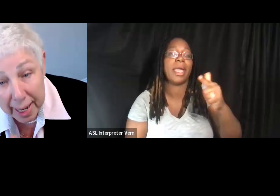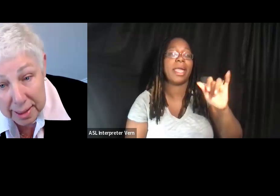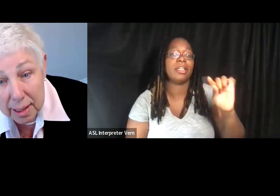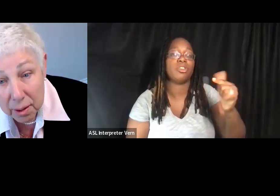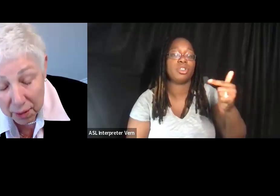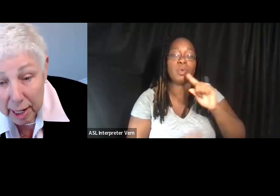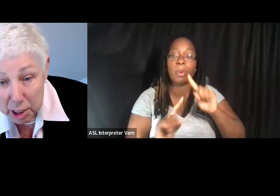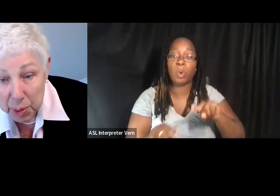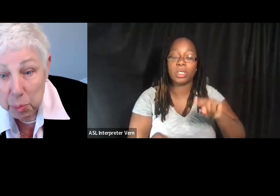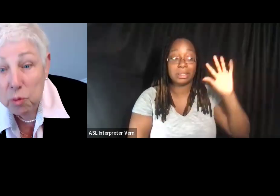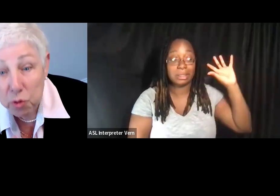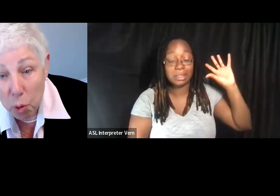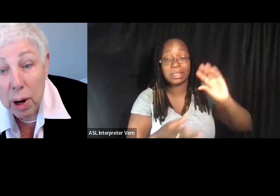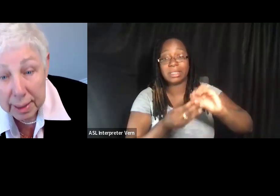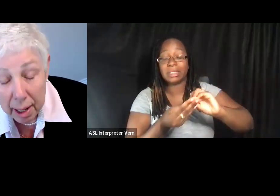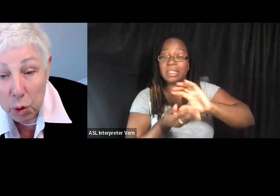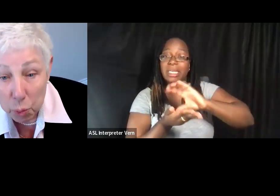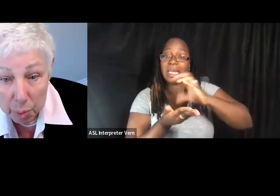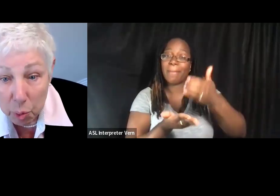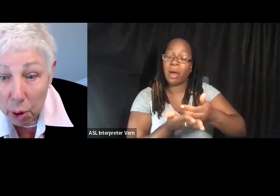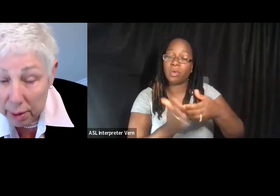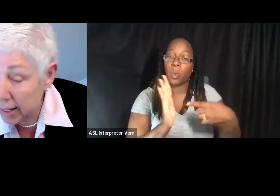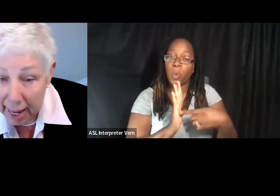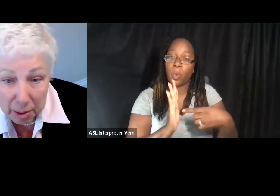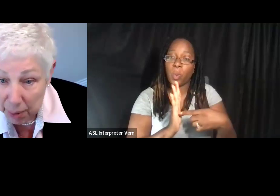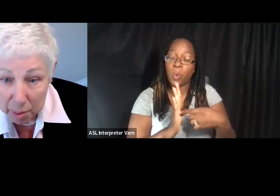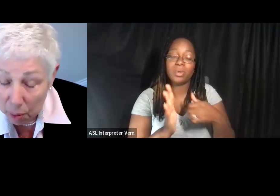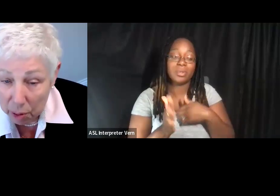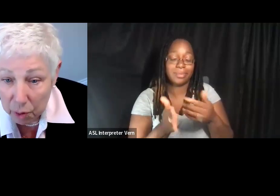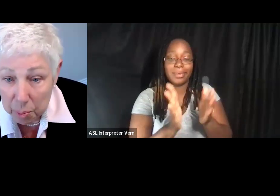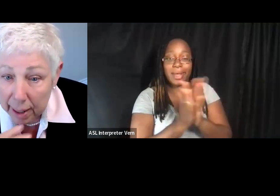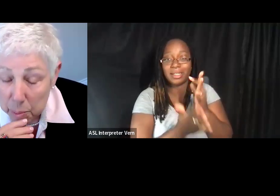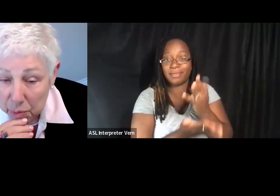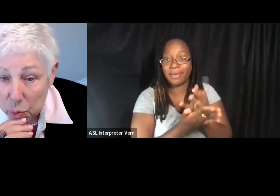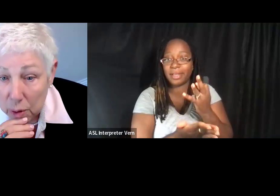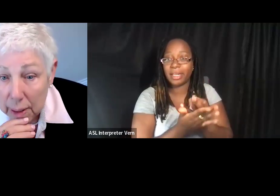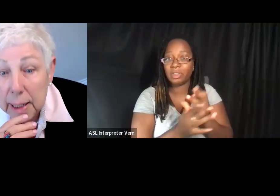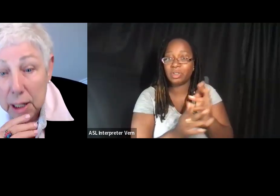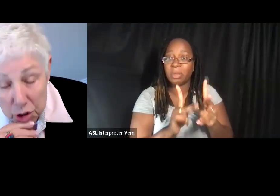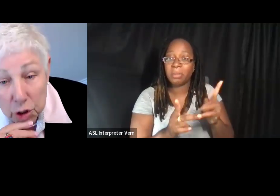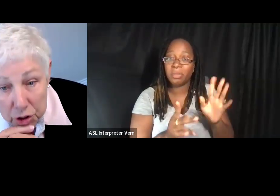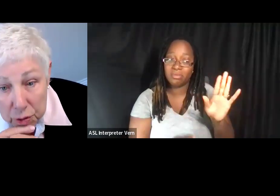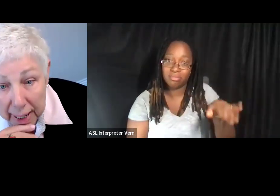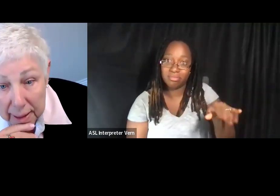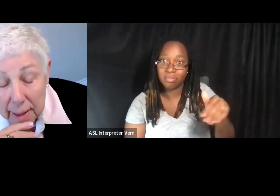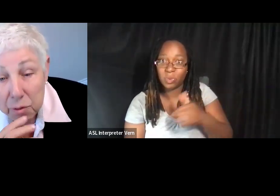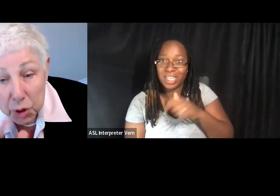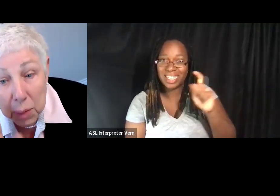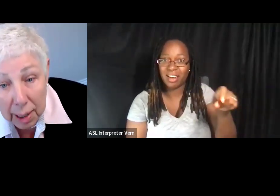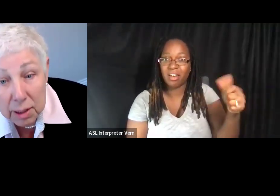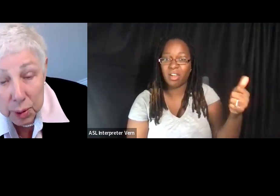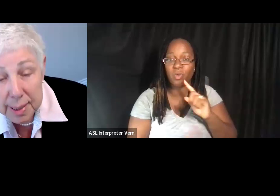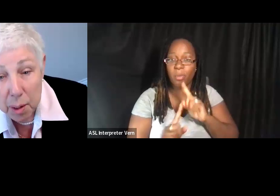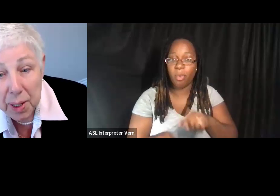we asked the finance people for another report that hadn't been a part of our packet before. You can do that. If